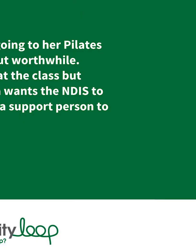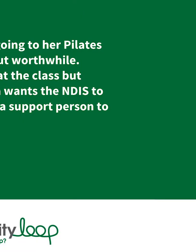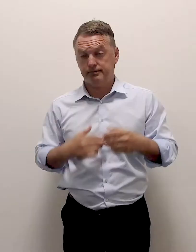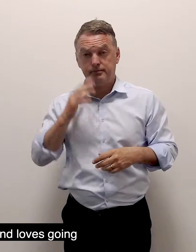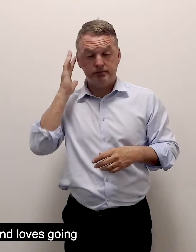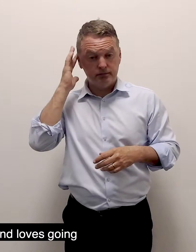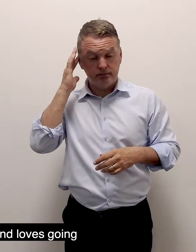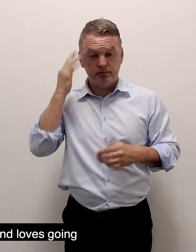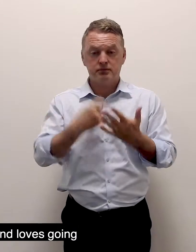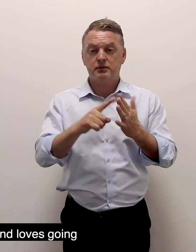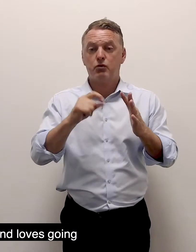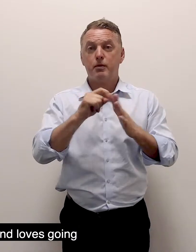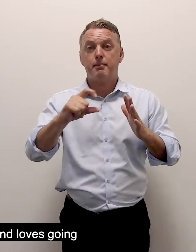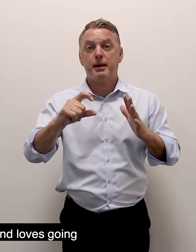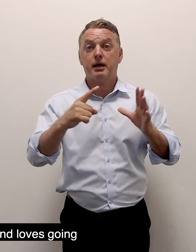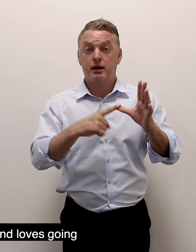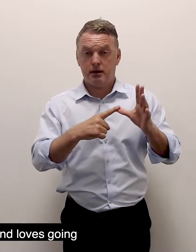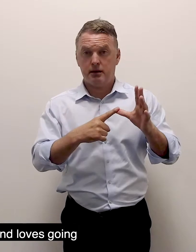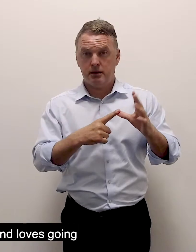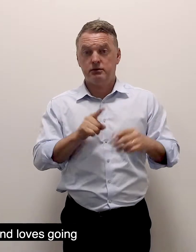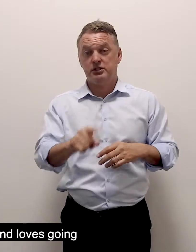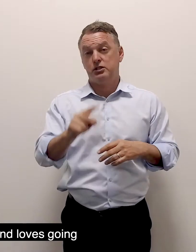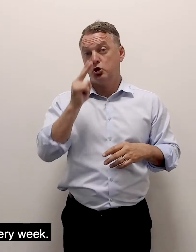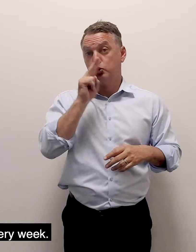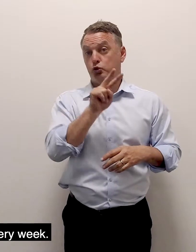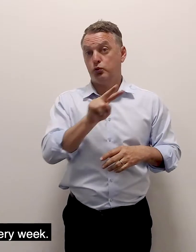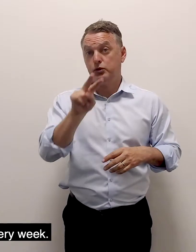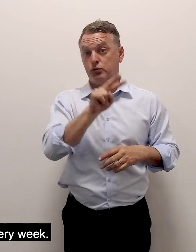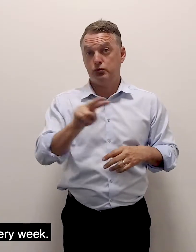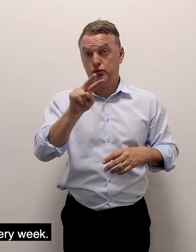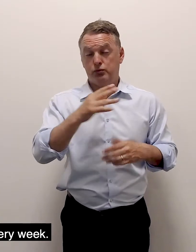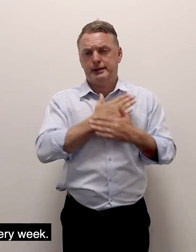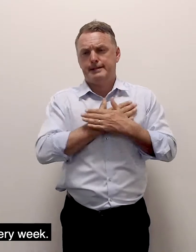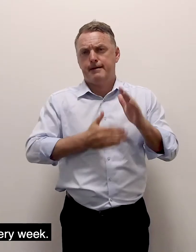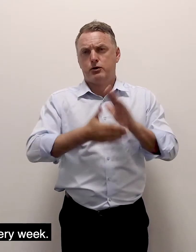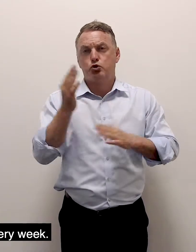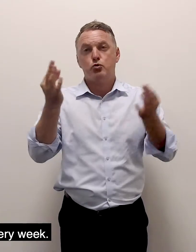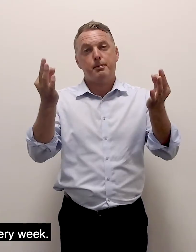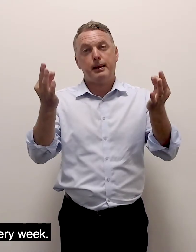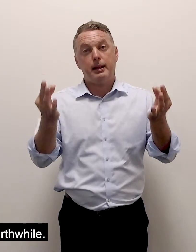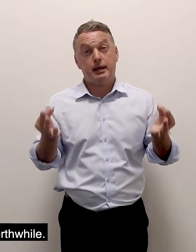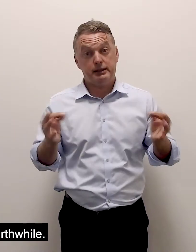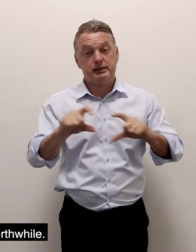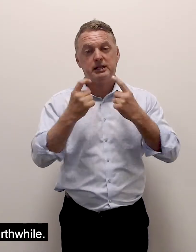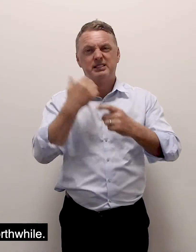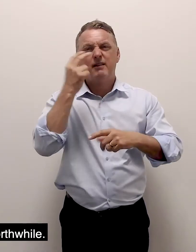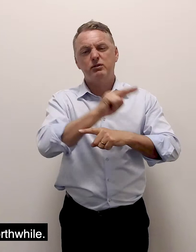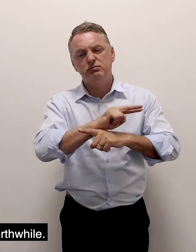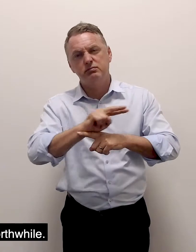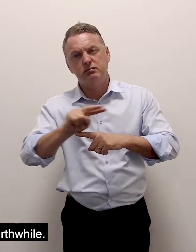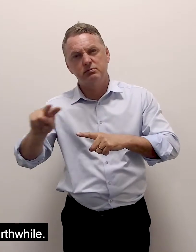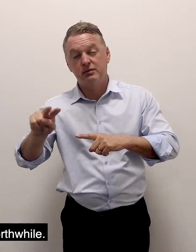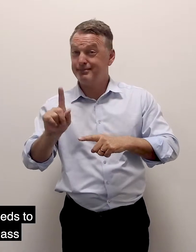read. Rebecca is 22 years old and loves going to her Pilates class every week. It is expensive